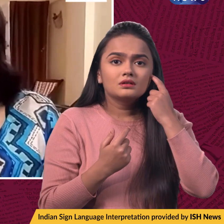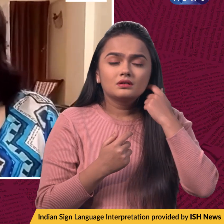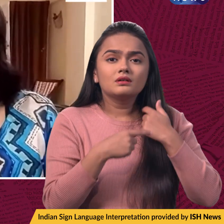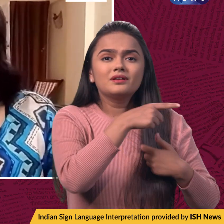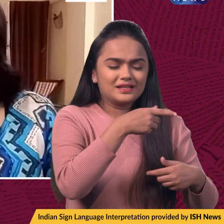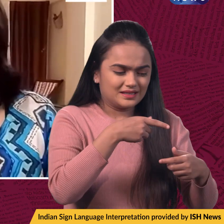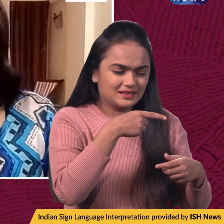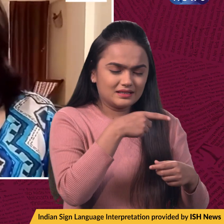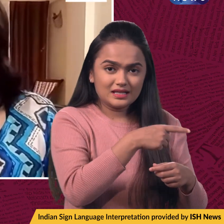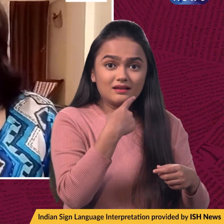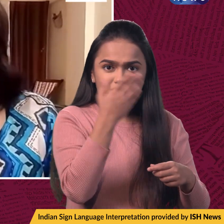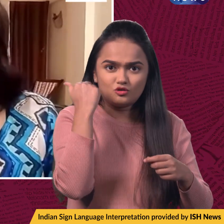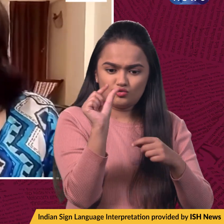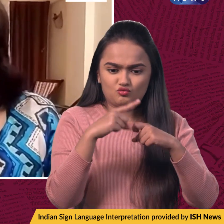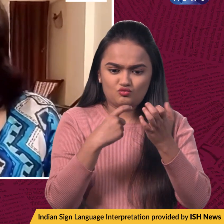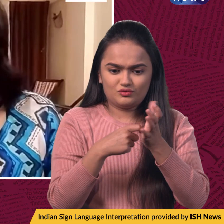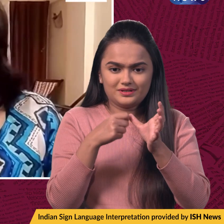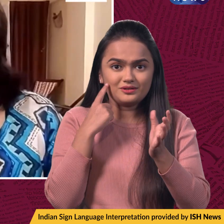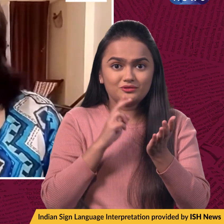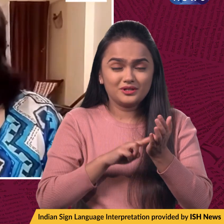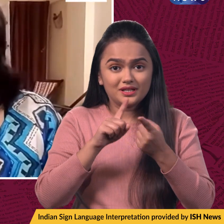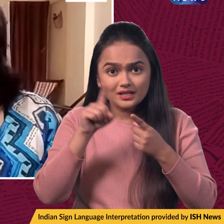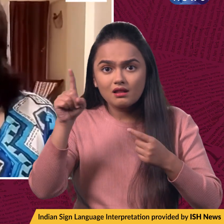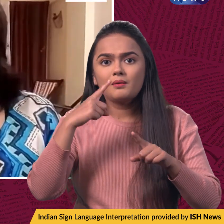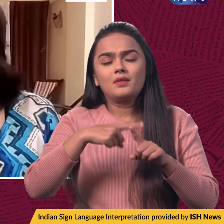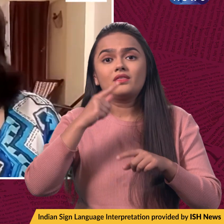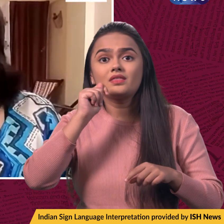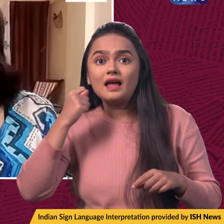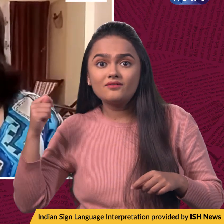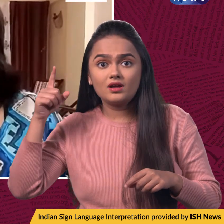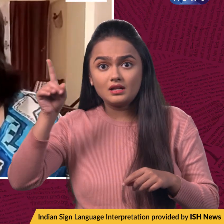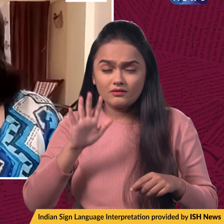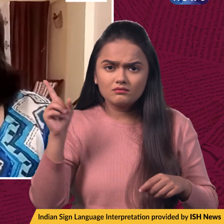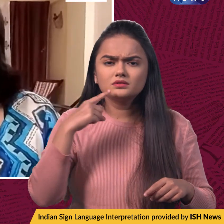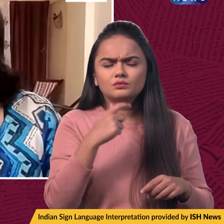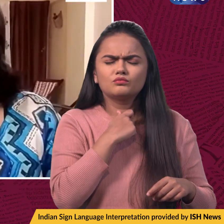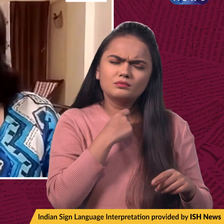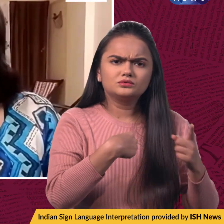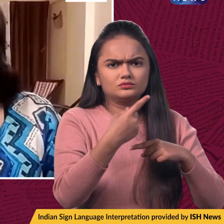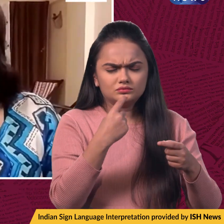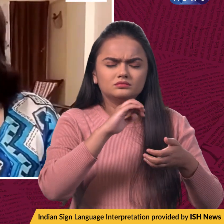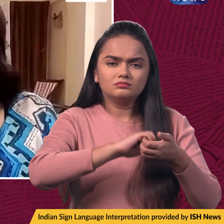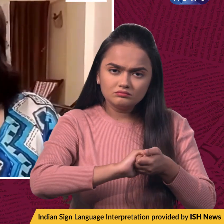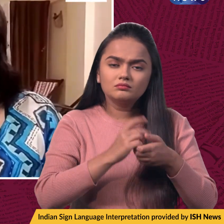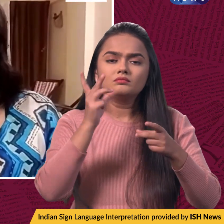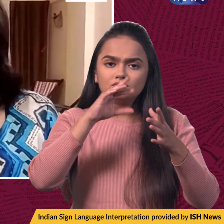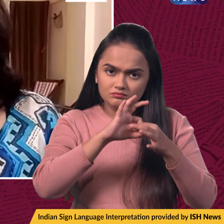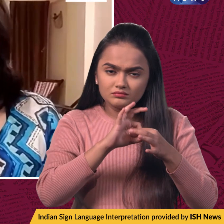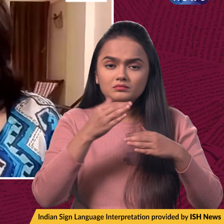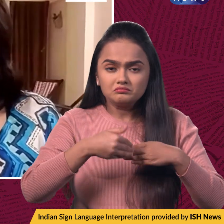backed each other over standoffs in Ukraine and Taiwan with a promise to collaborate